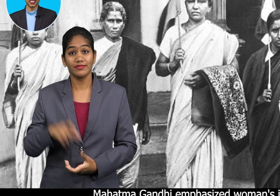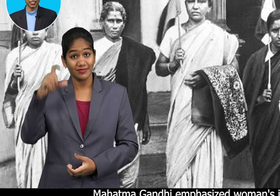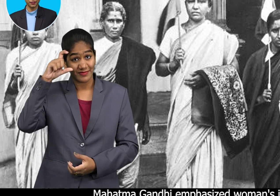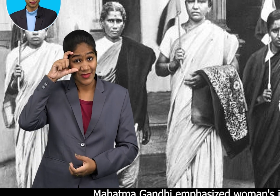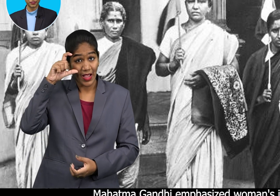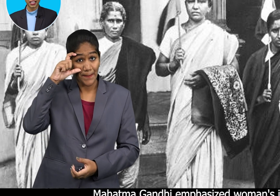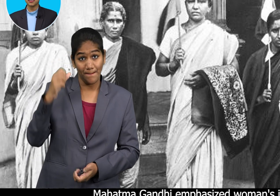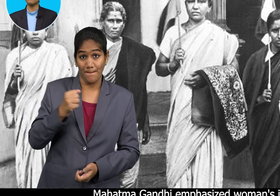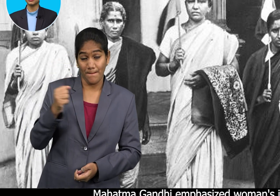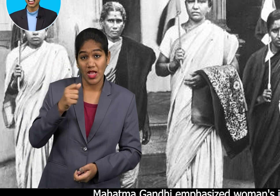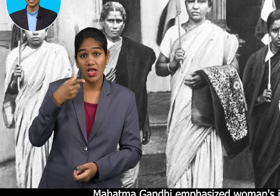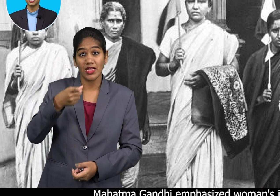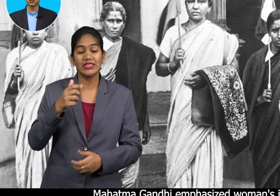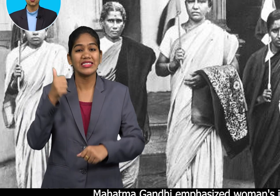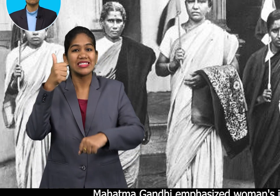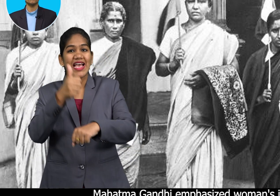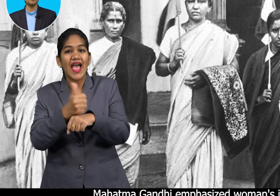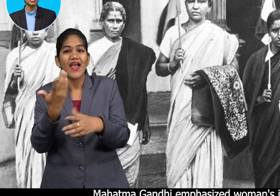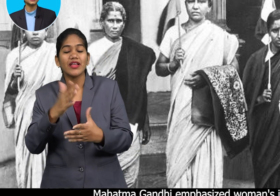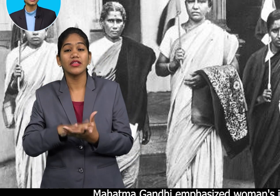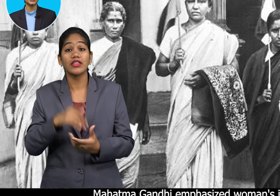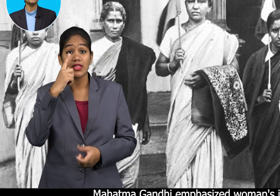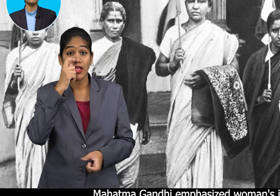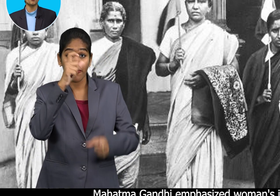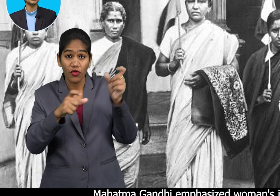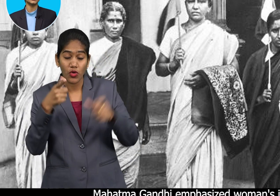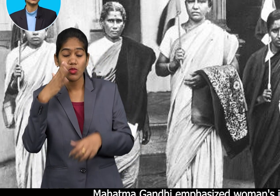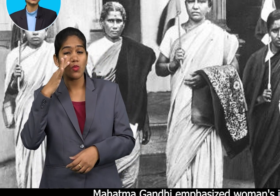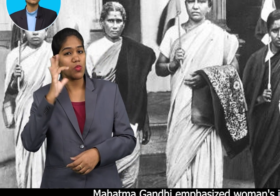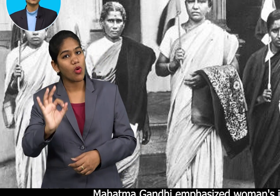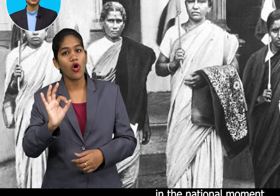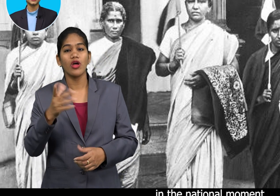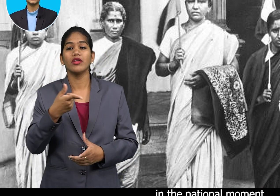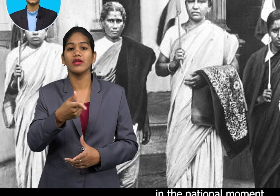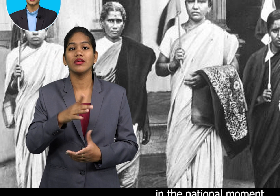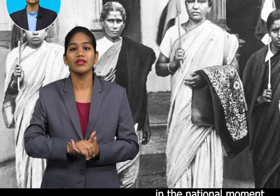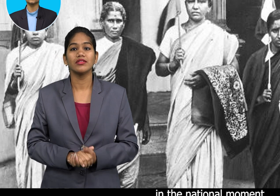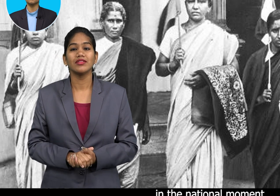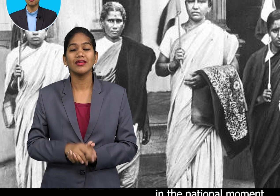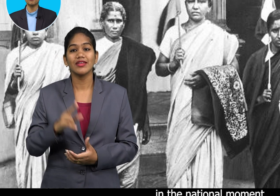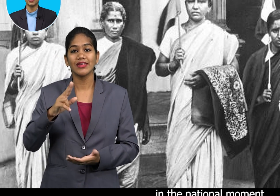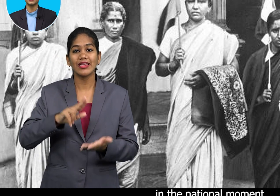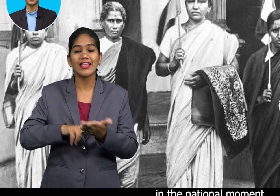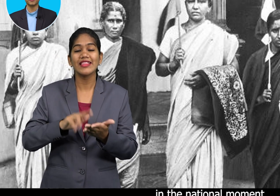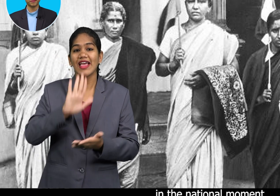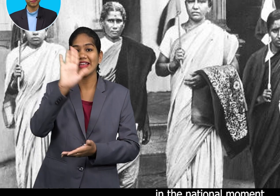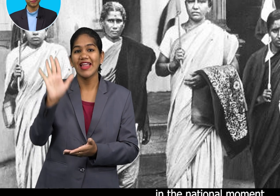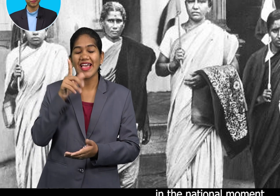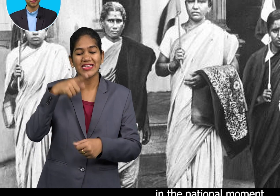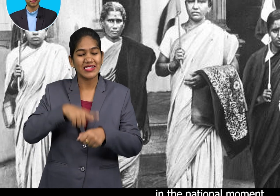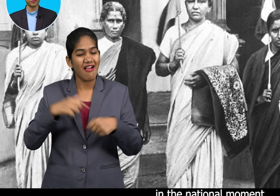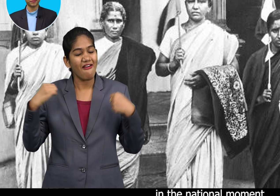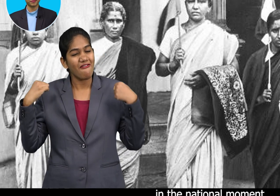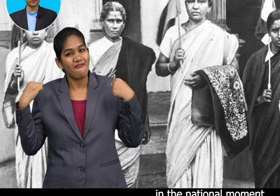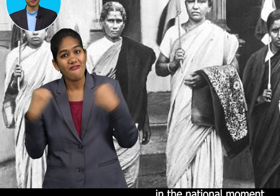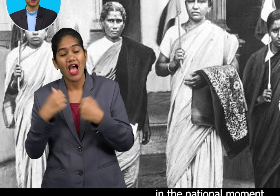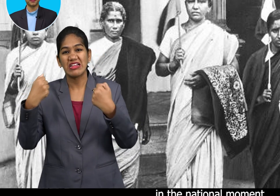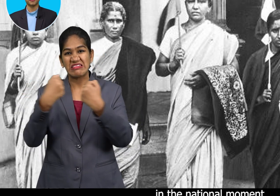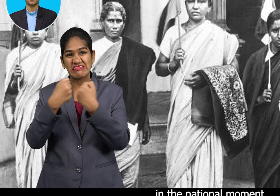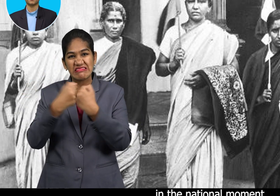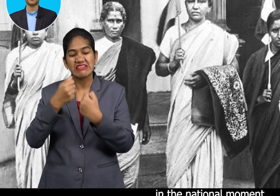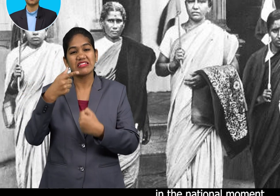Mahatma Gandhi emphasized women's importance in the national movement,